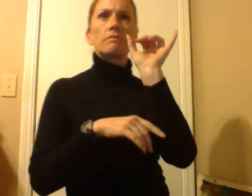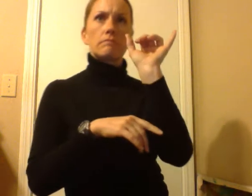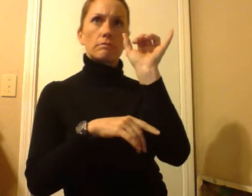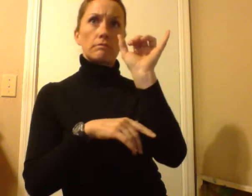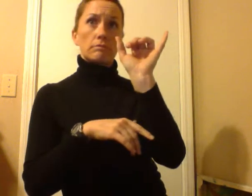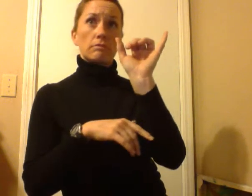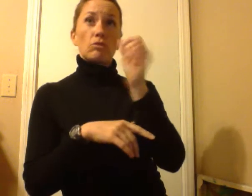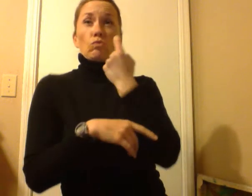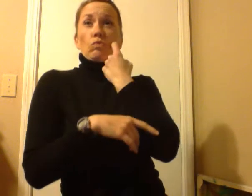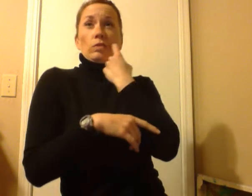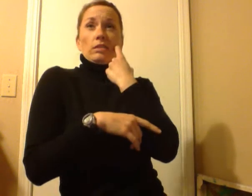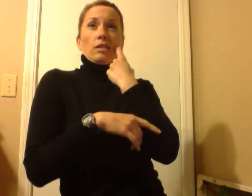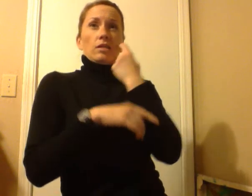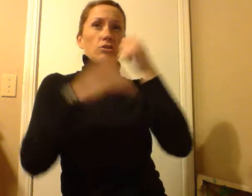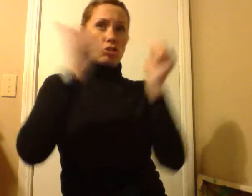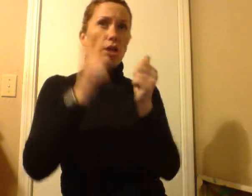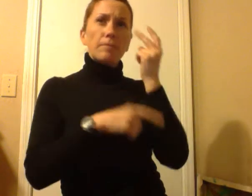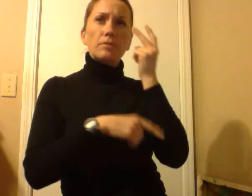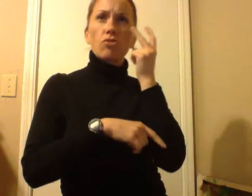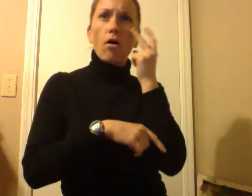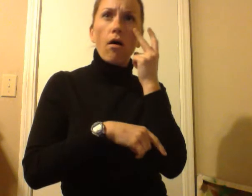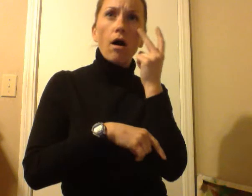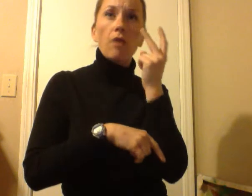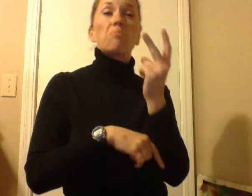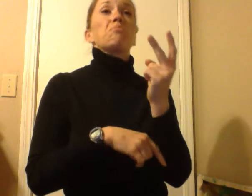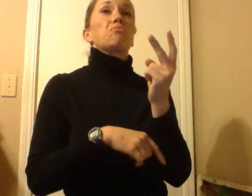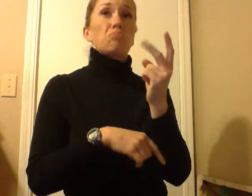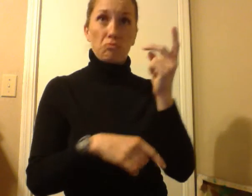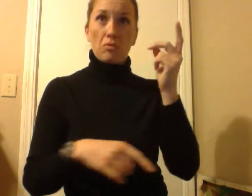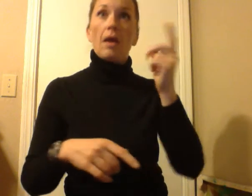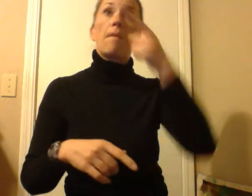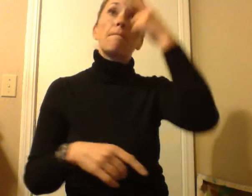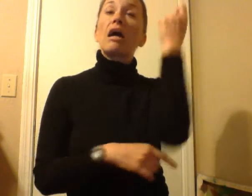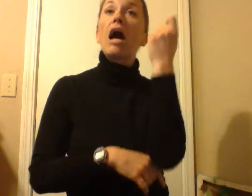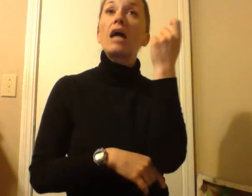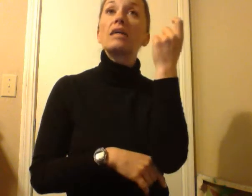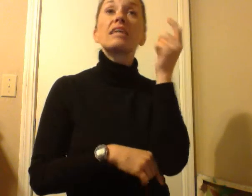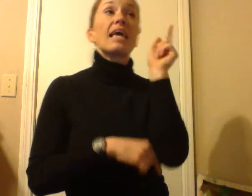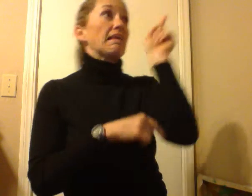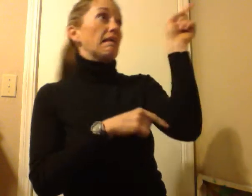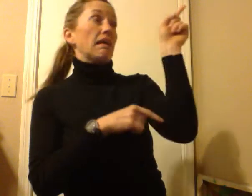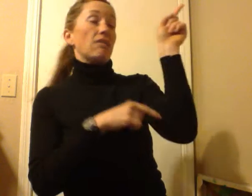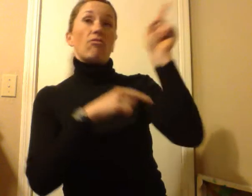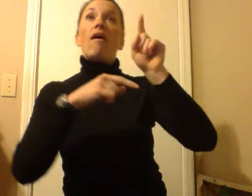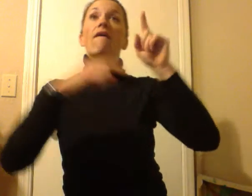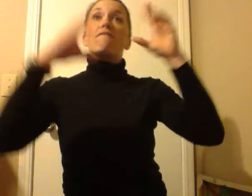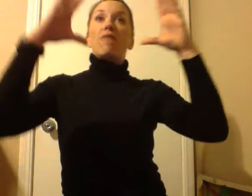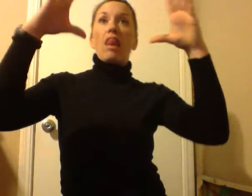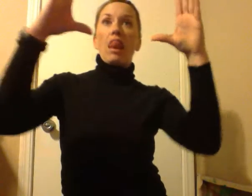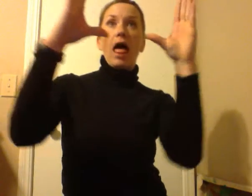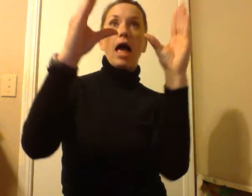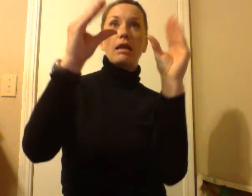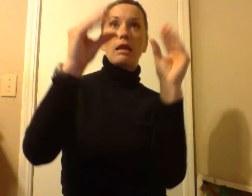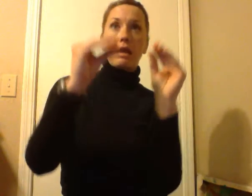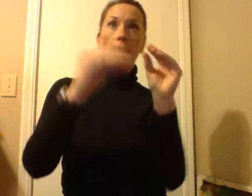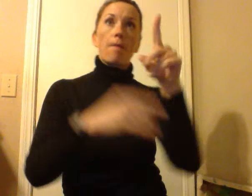a flattened parallelogram, right? Look at that. Look at that funny name over there. Can you pronounce that name? What does it say?